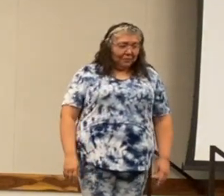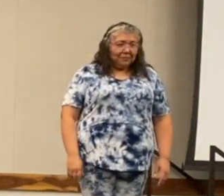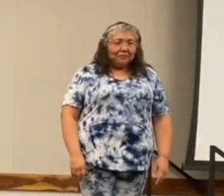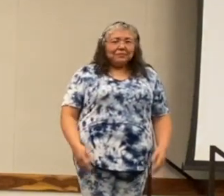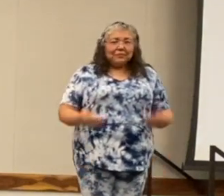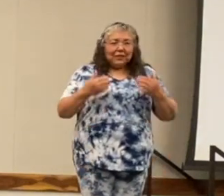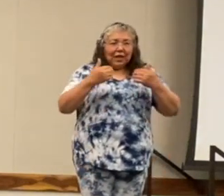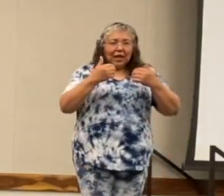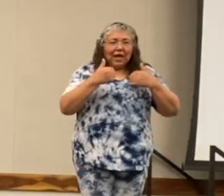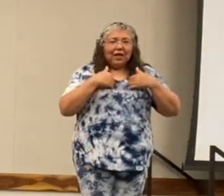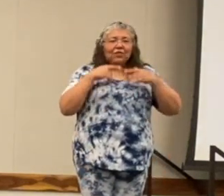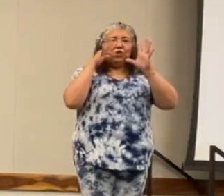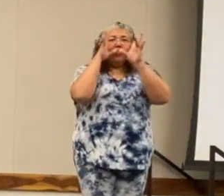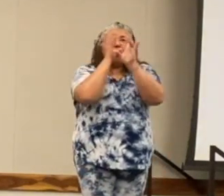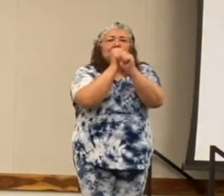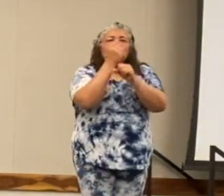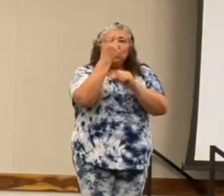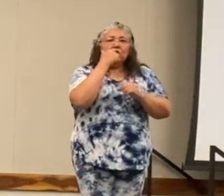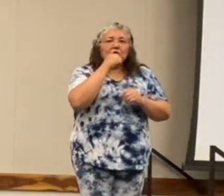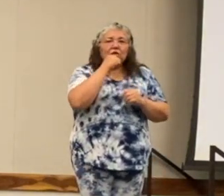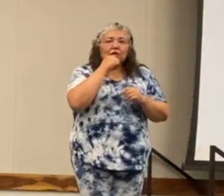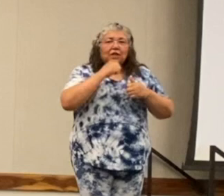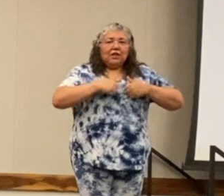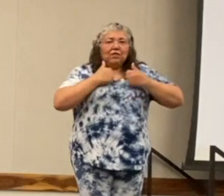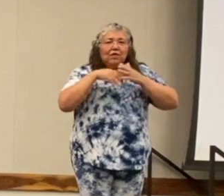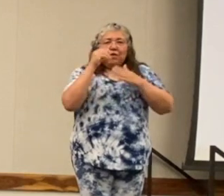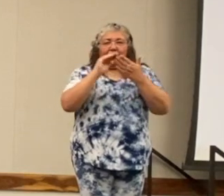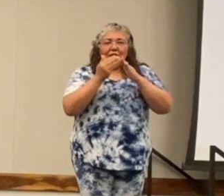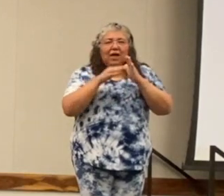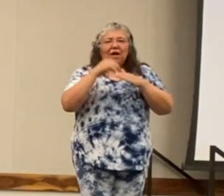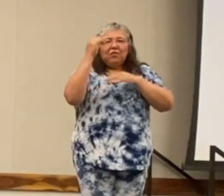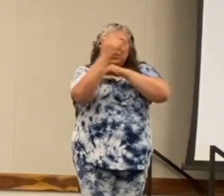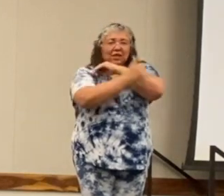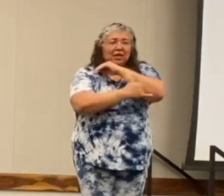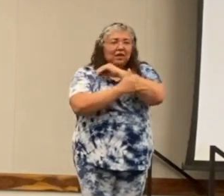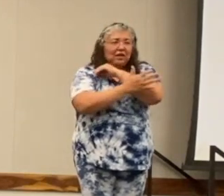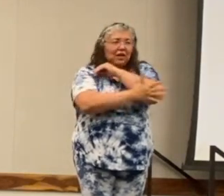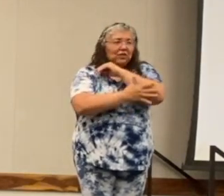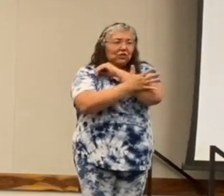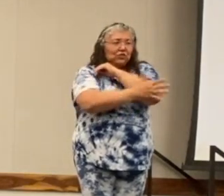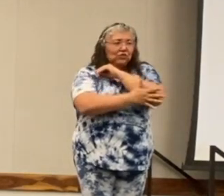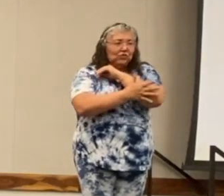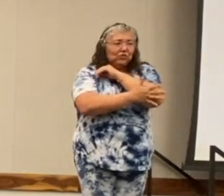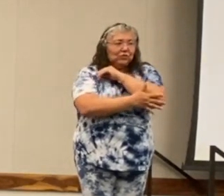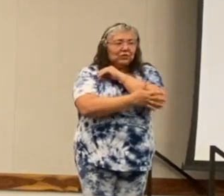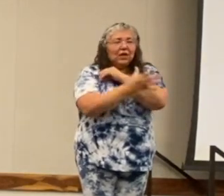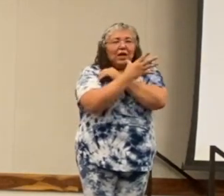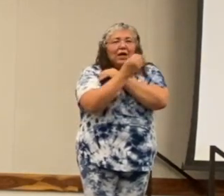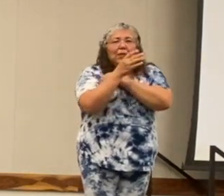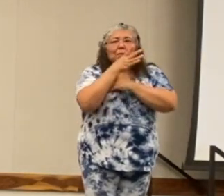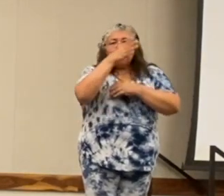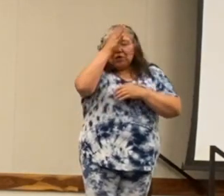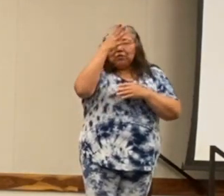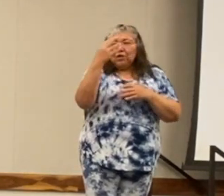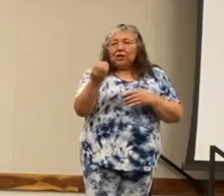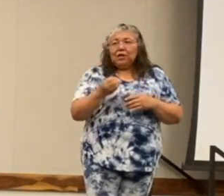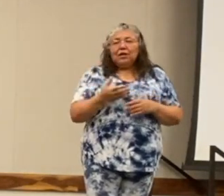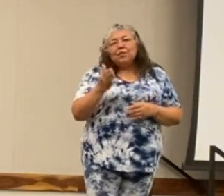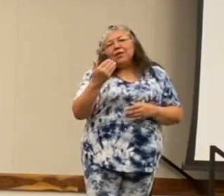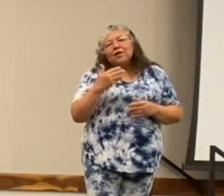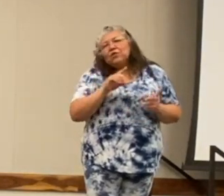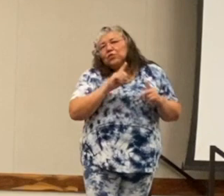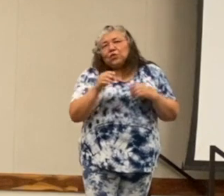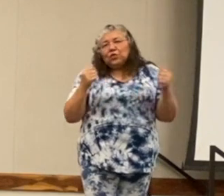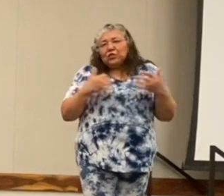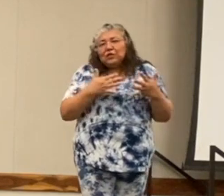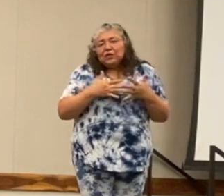He had this crush on this girl who lives out of town, like out in the country. And her parents are gone. He's like, come on, let's go scare her. And I was like,